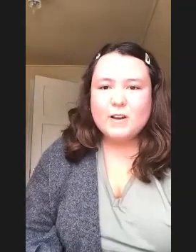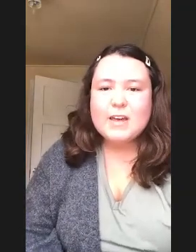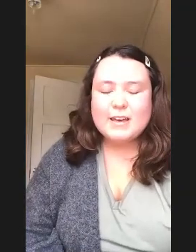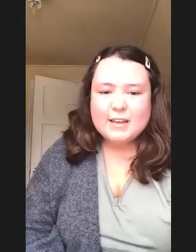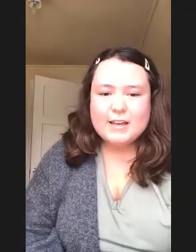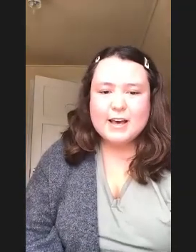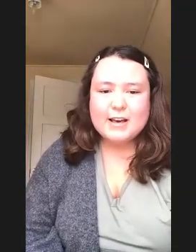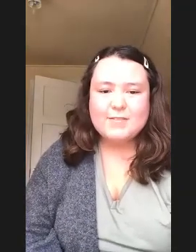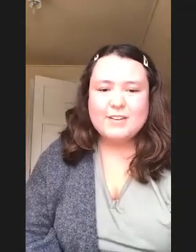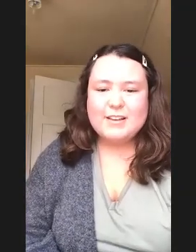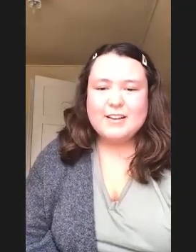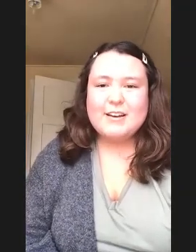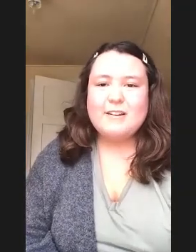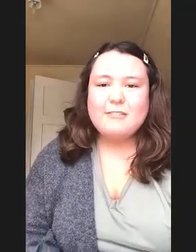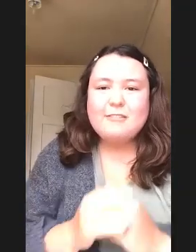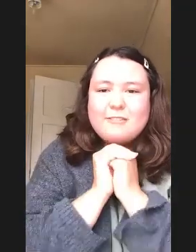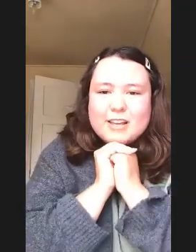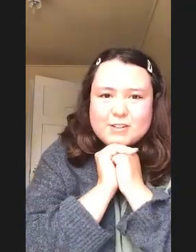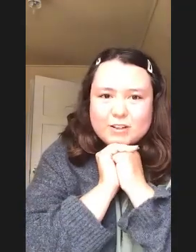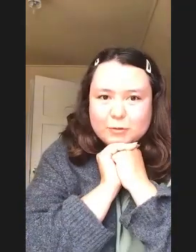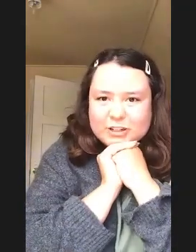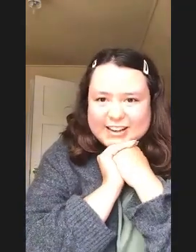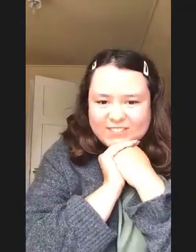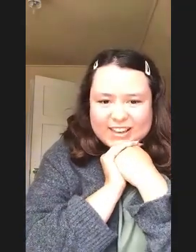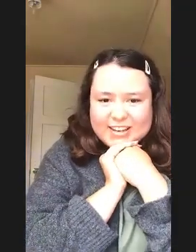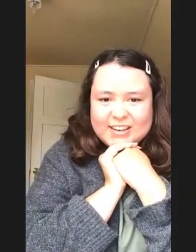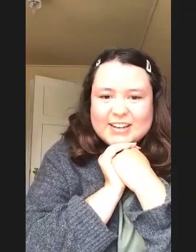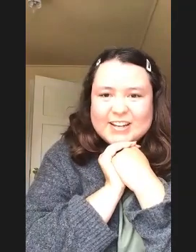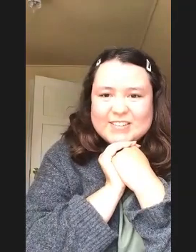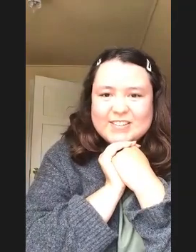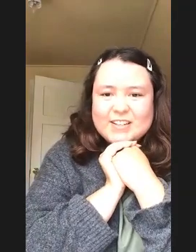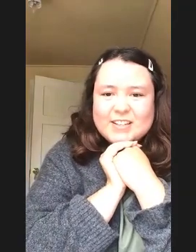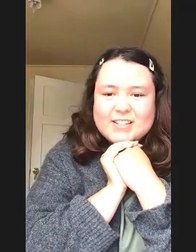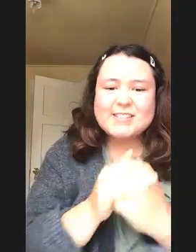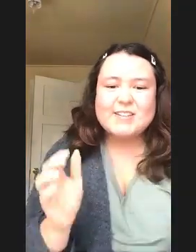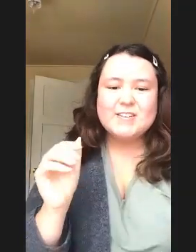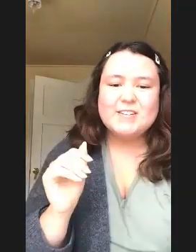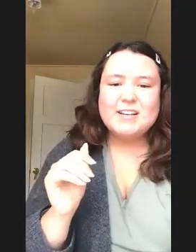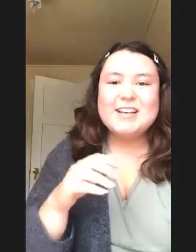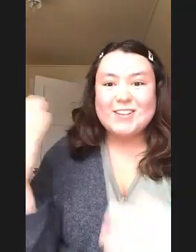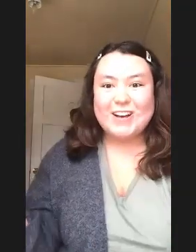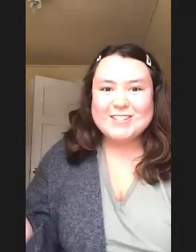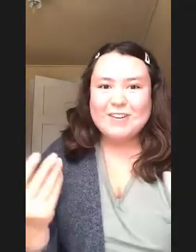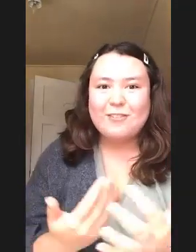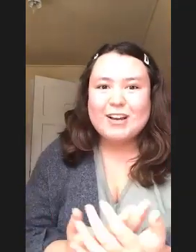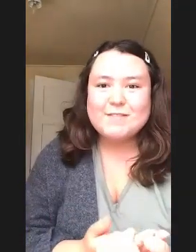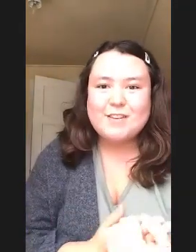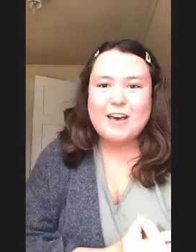okay. If we want, we can do it one more time again, just so it's a lot to memorize for the